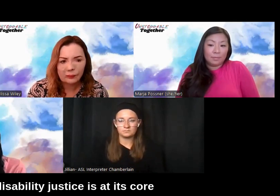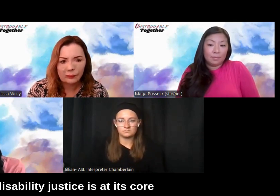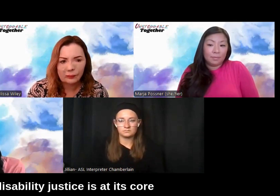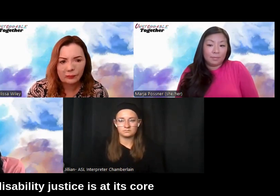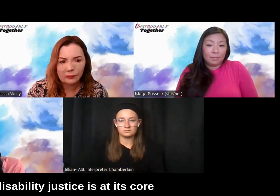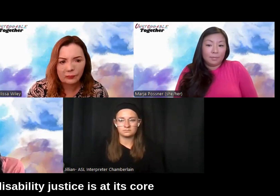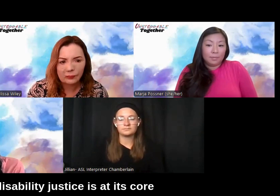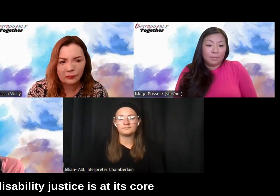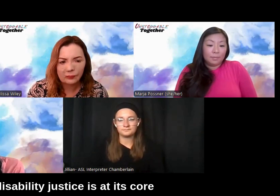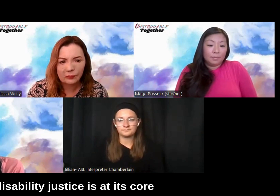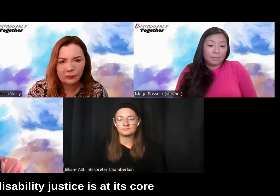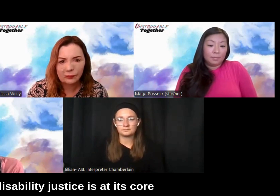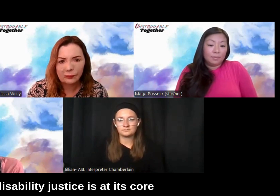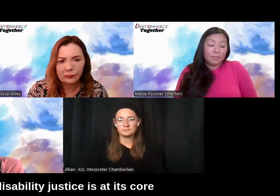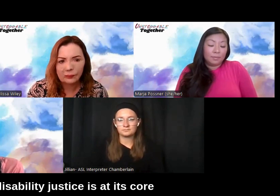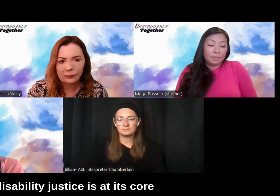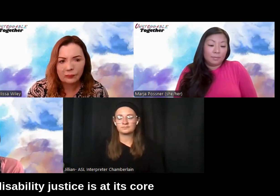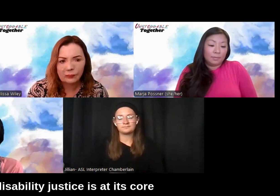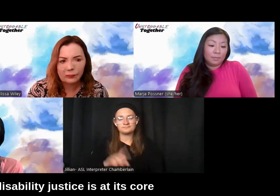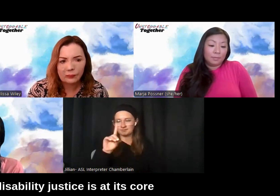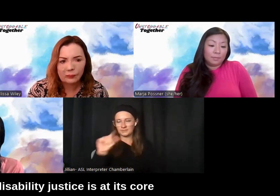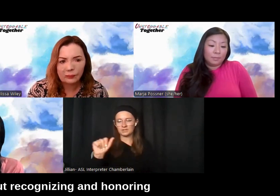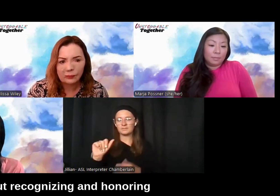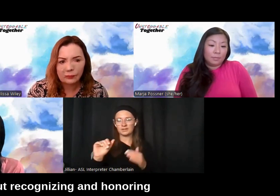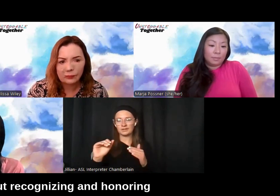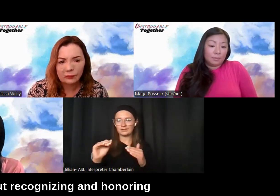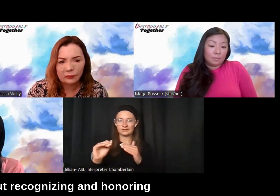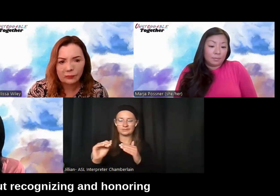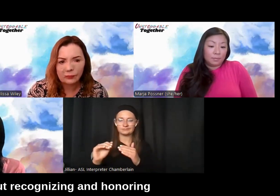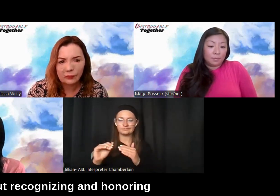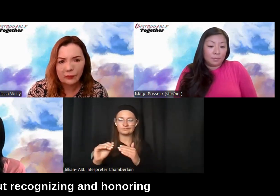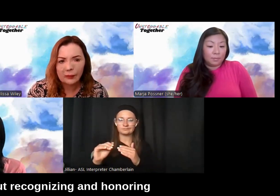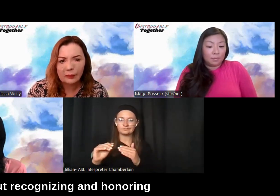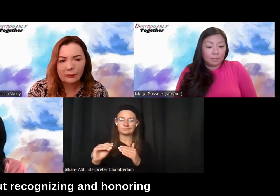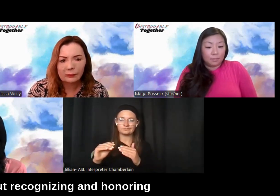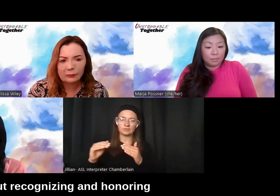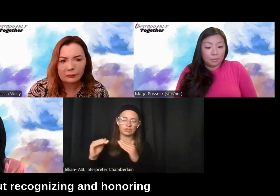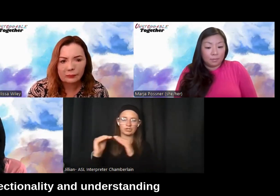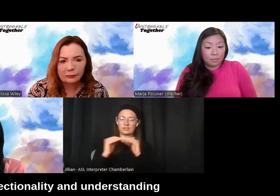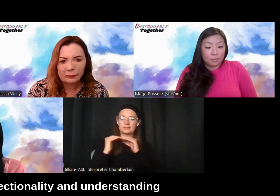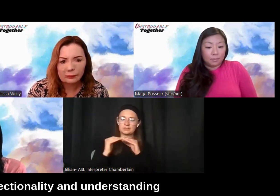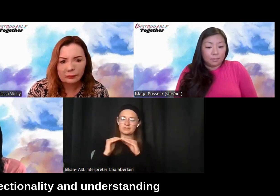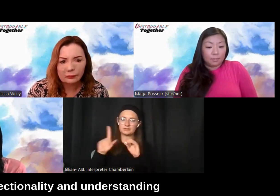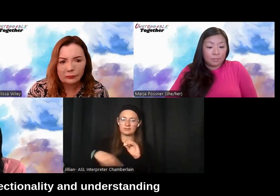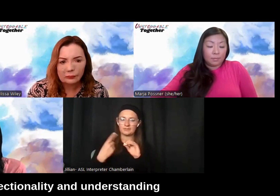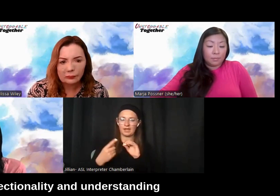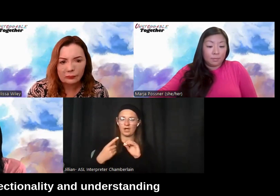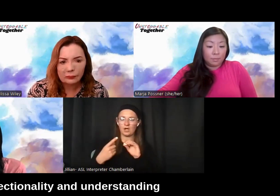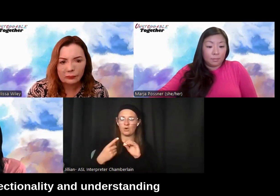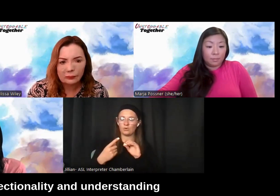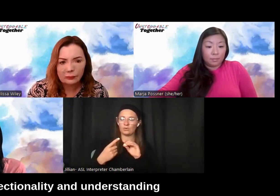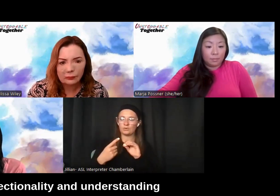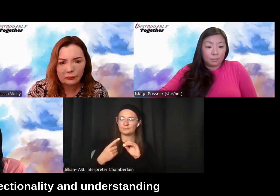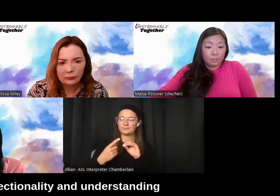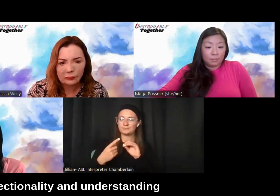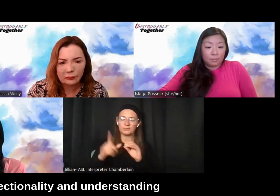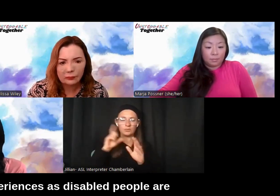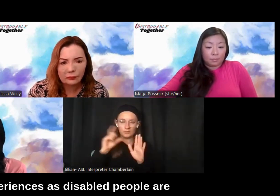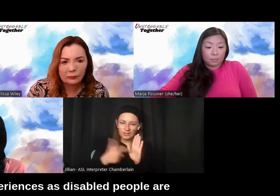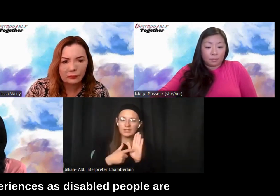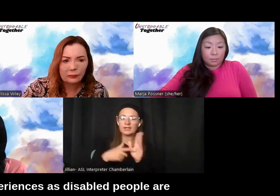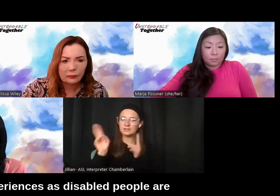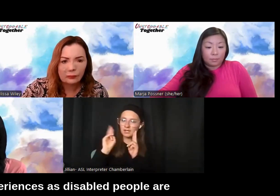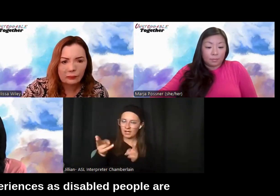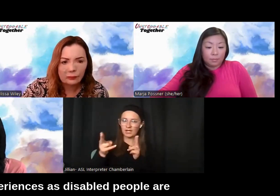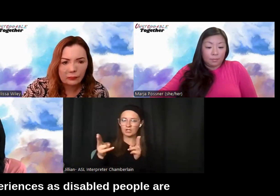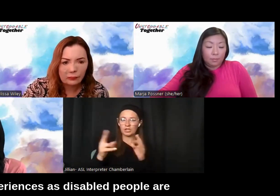To me, disability justice is at its core about recognizing and honoring intersectionality, and